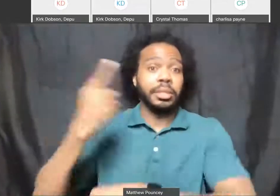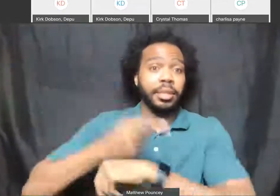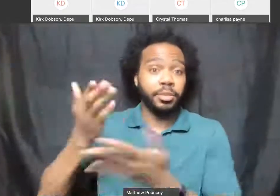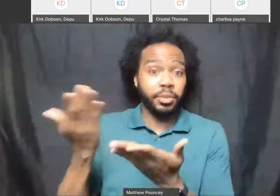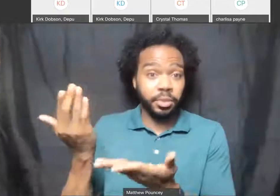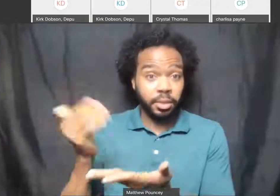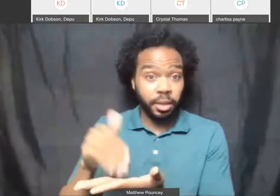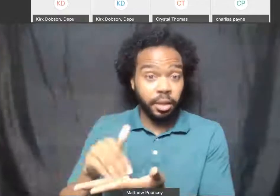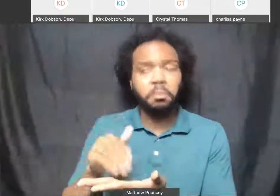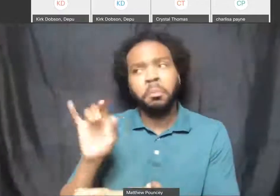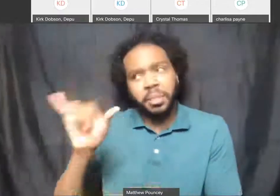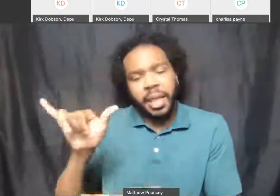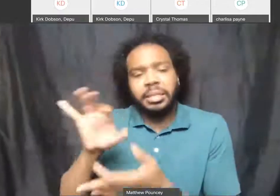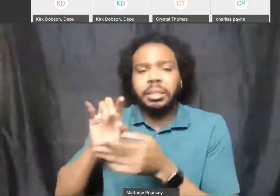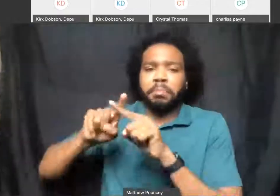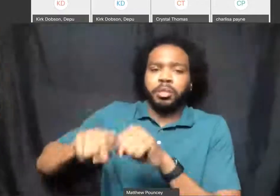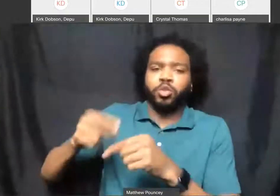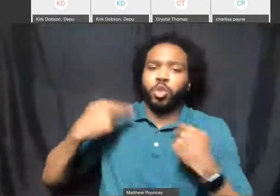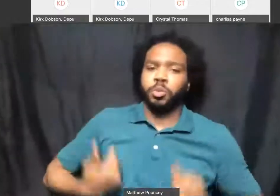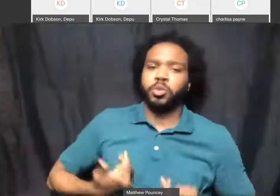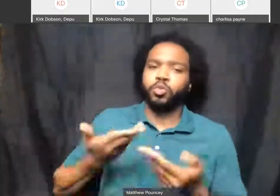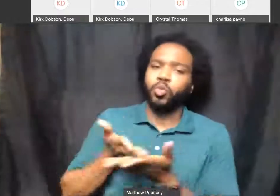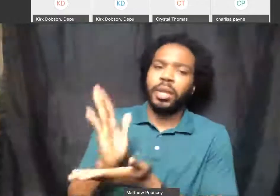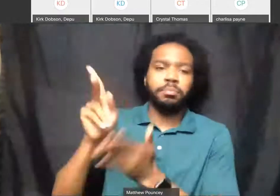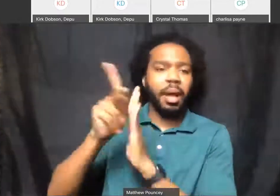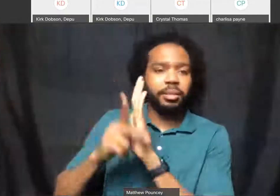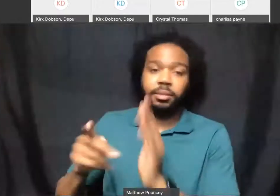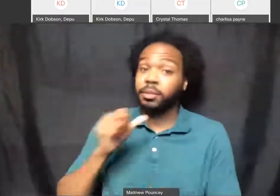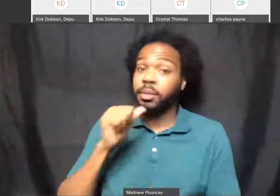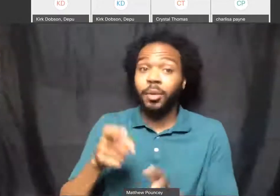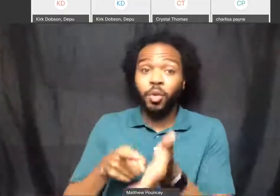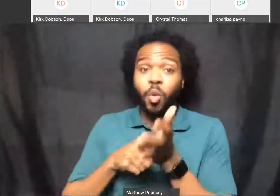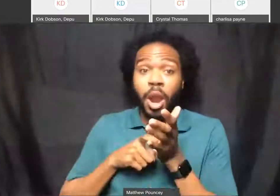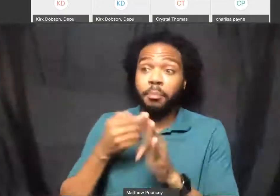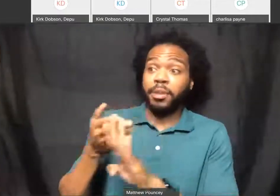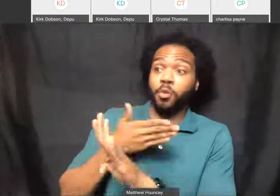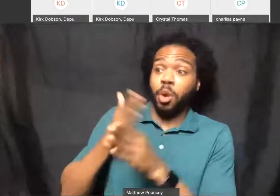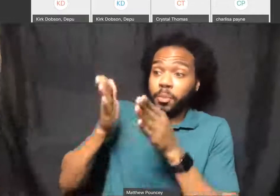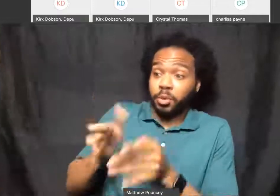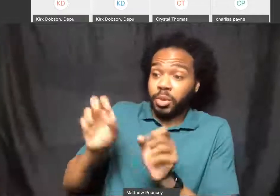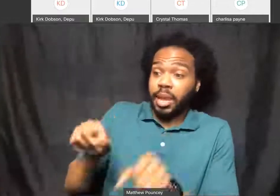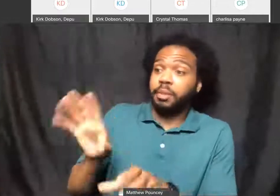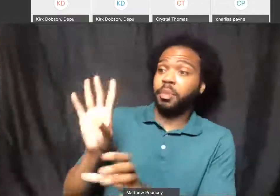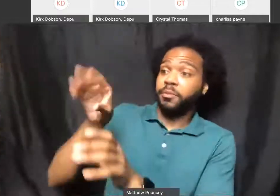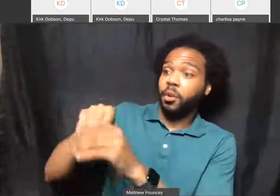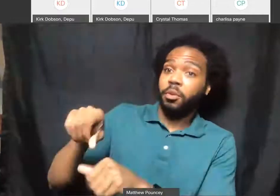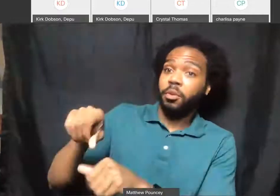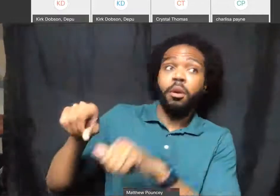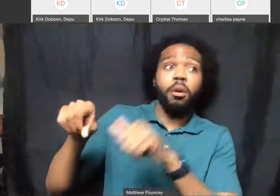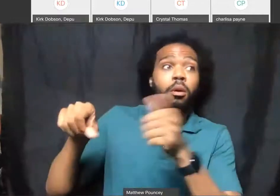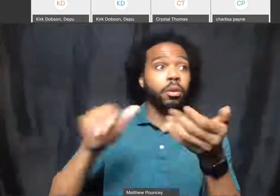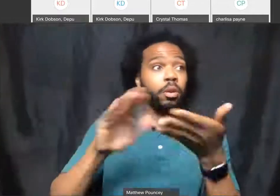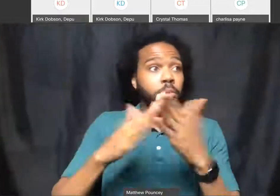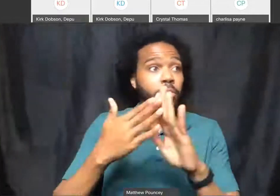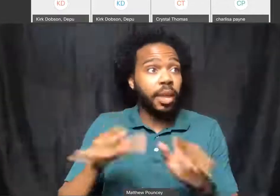rights policies. It is not required before a person can engage in other community activities. It's not